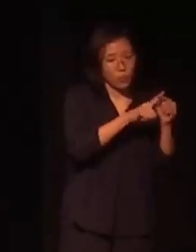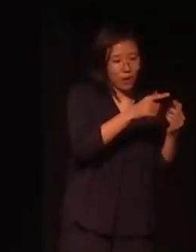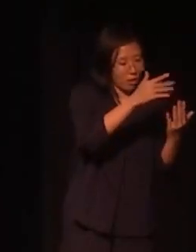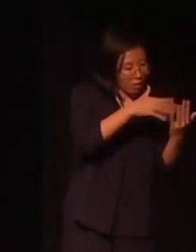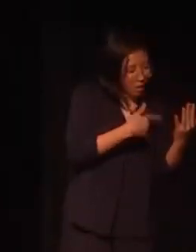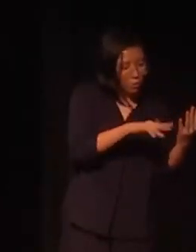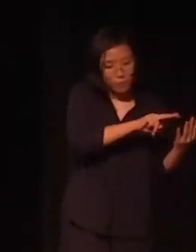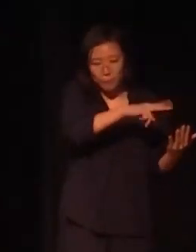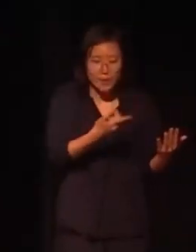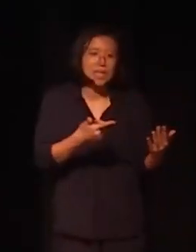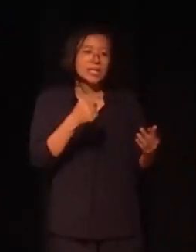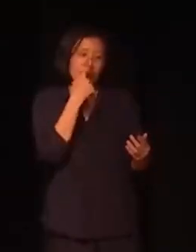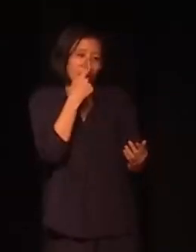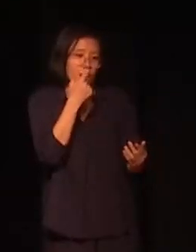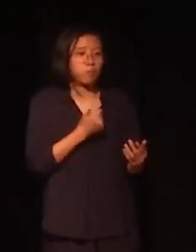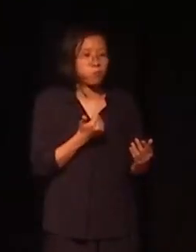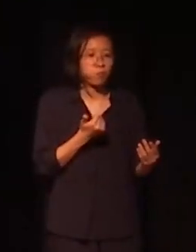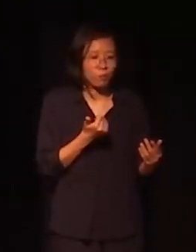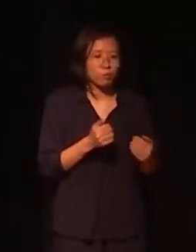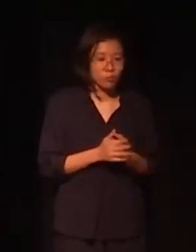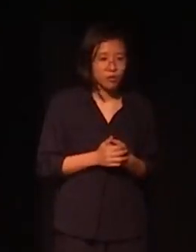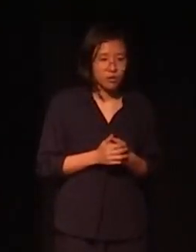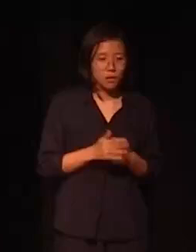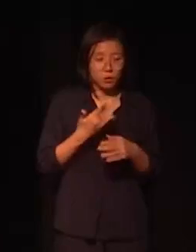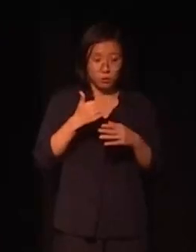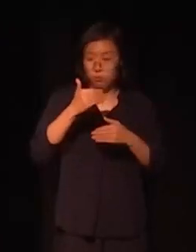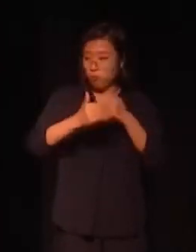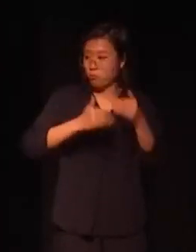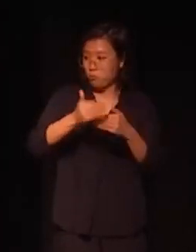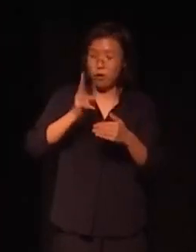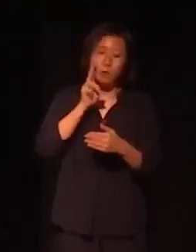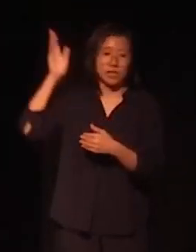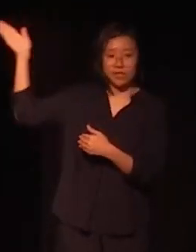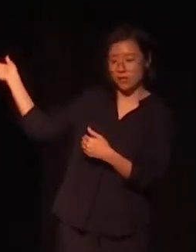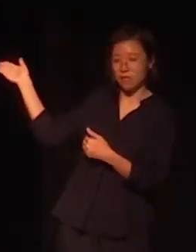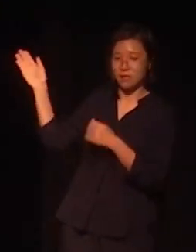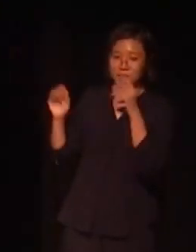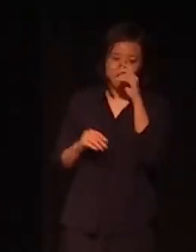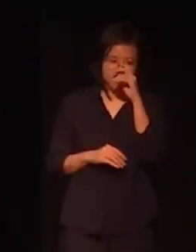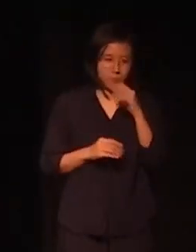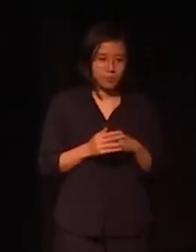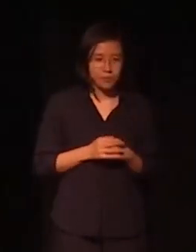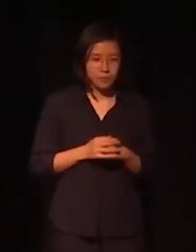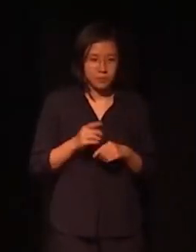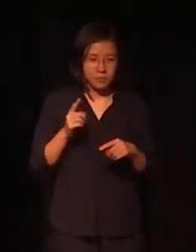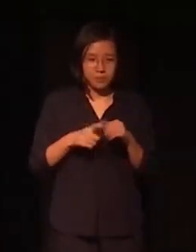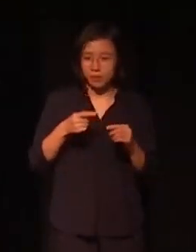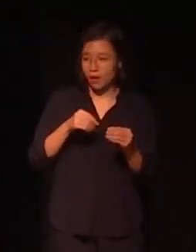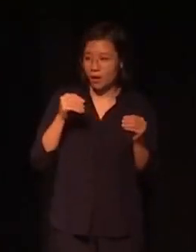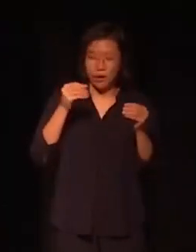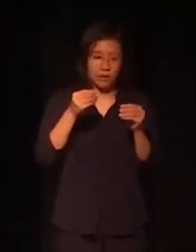do it. So the entire system runs like this. You put in the source sentence, and then you have